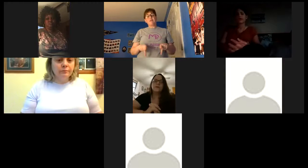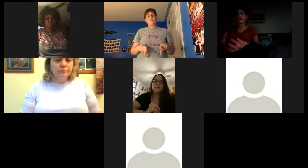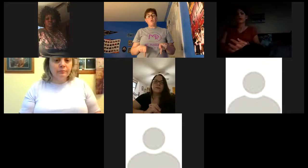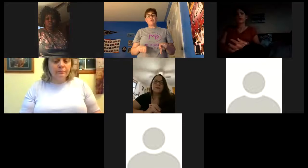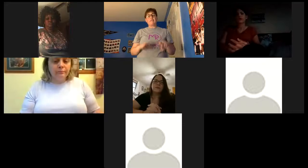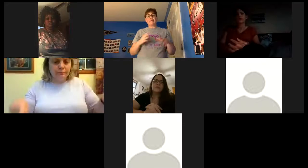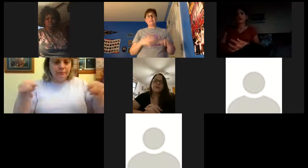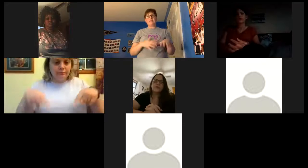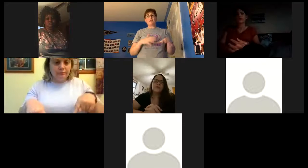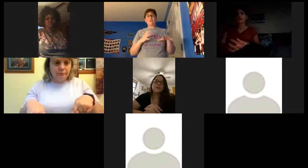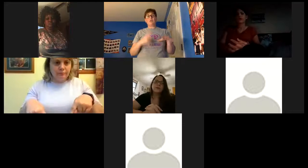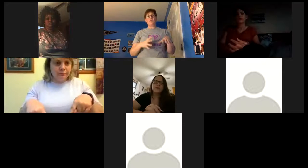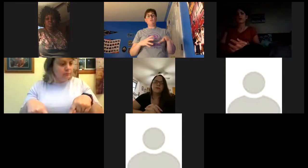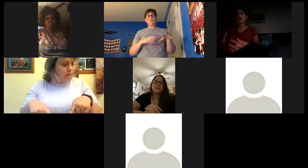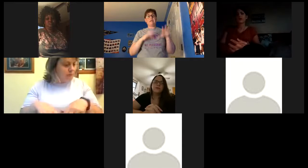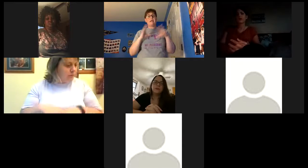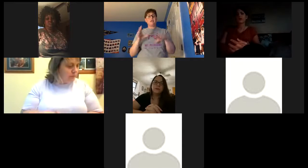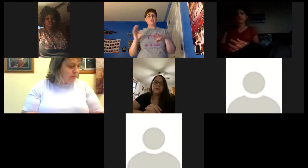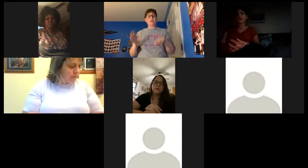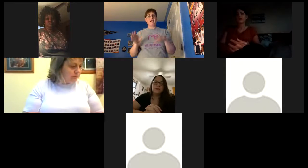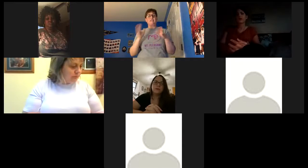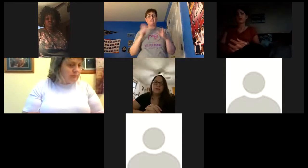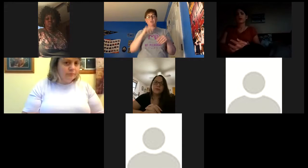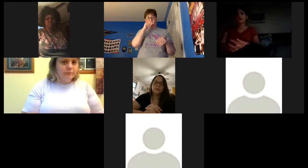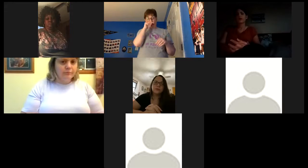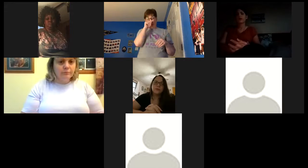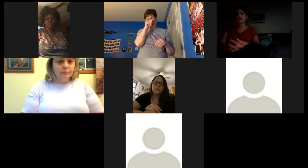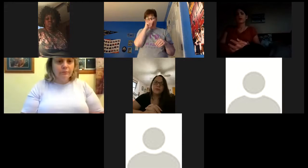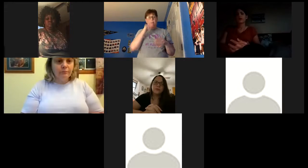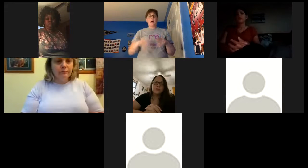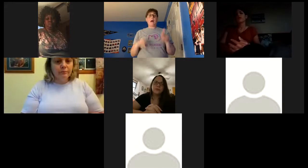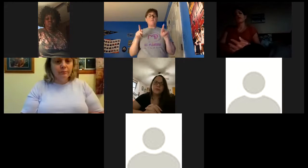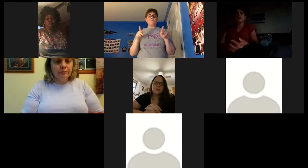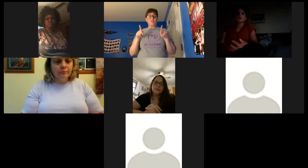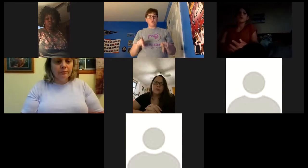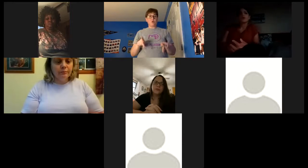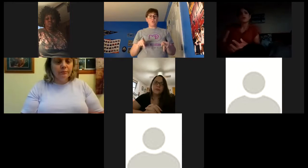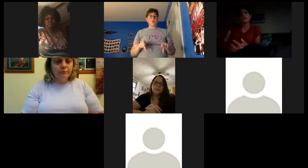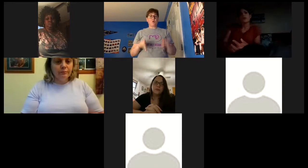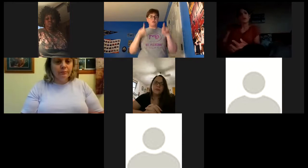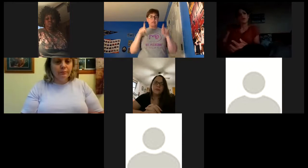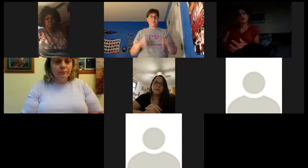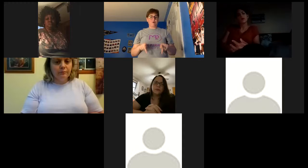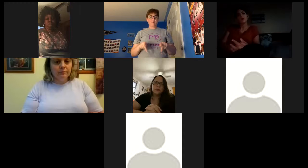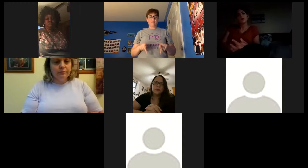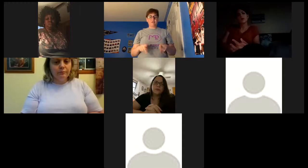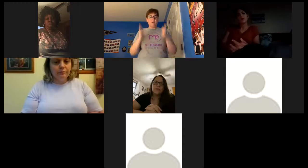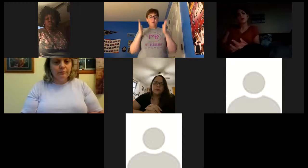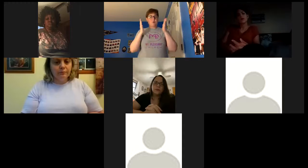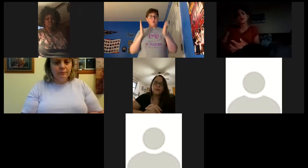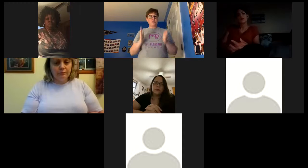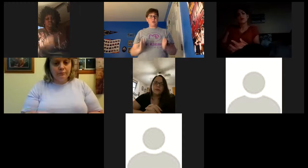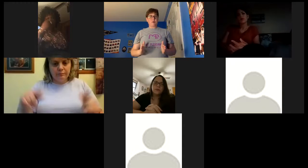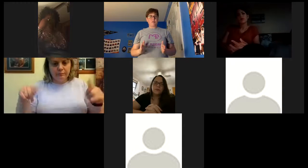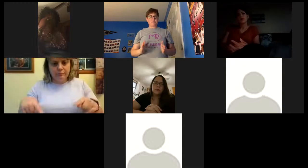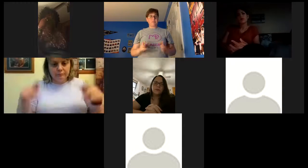are some words that still use that initialized first letter to show which word you're saying, person,